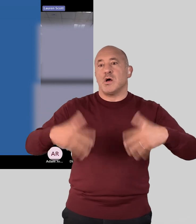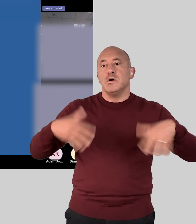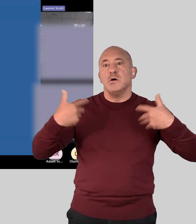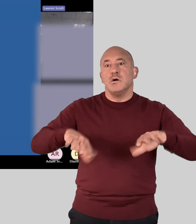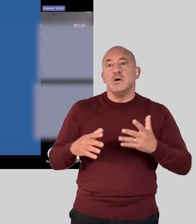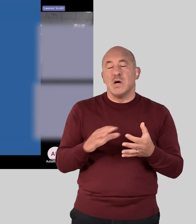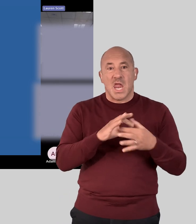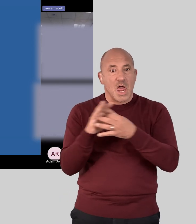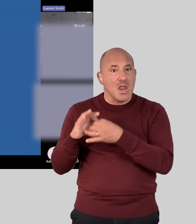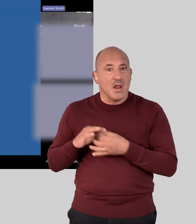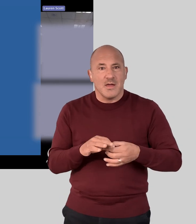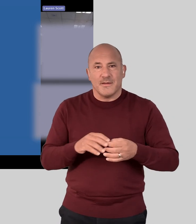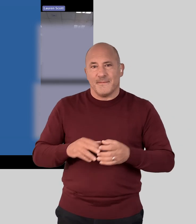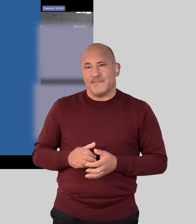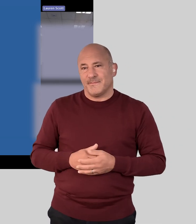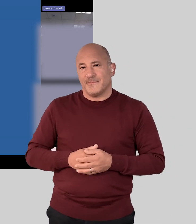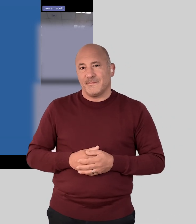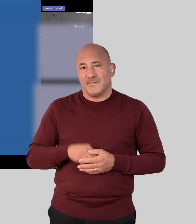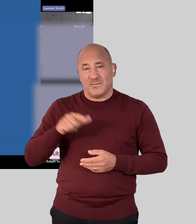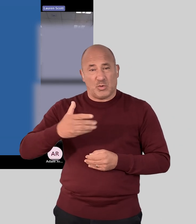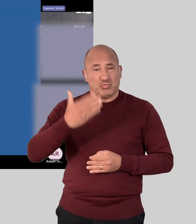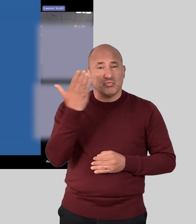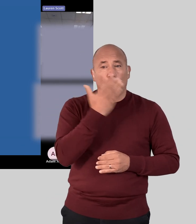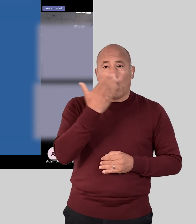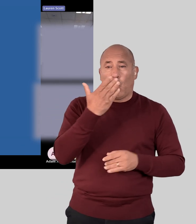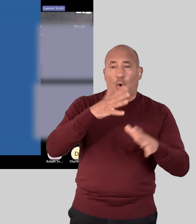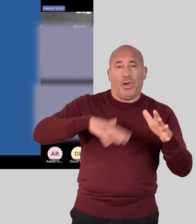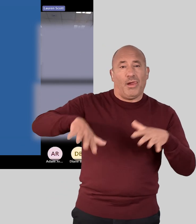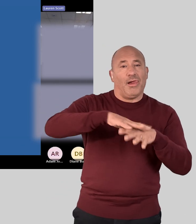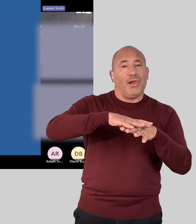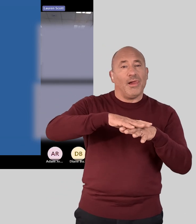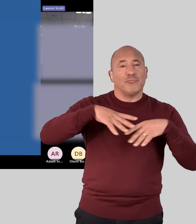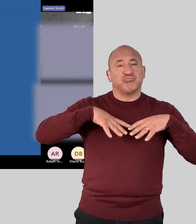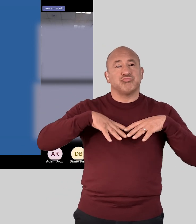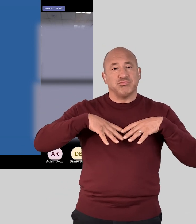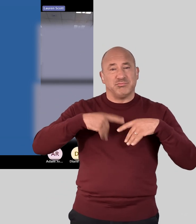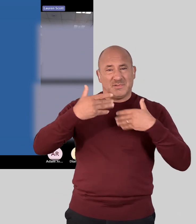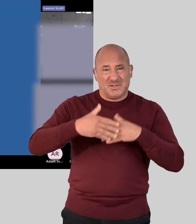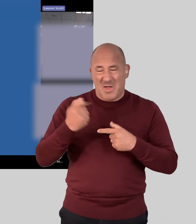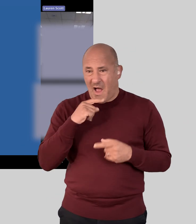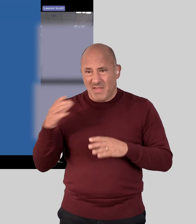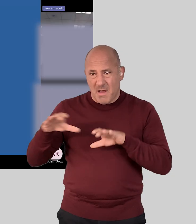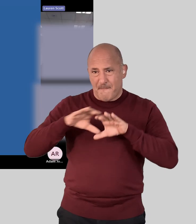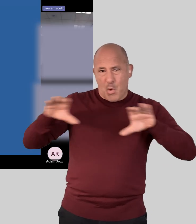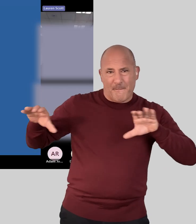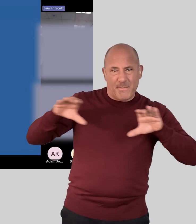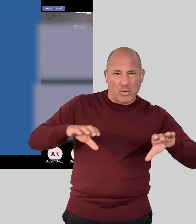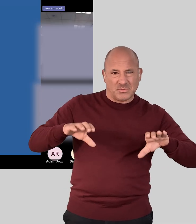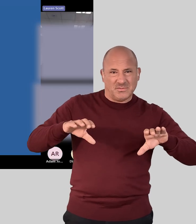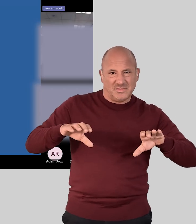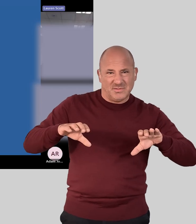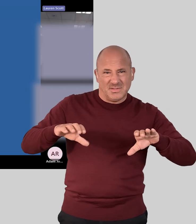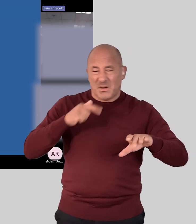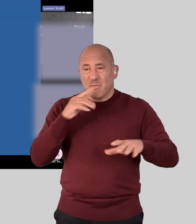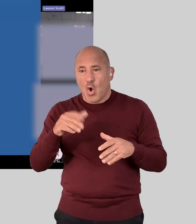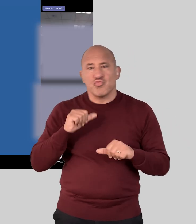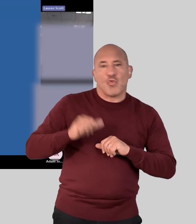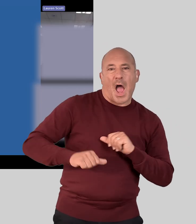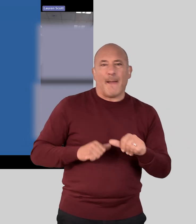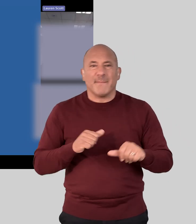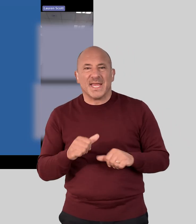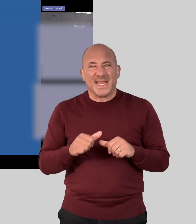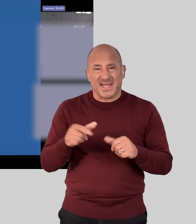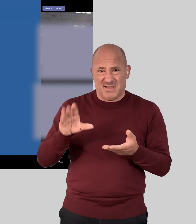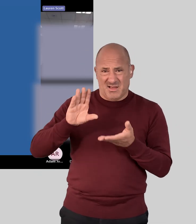new sound was electrifying. In the schoolyard during recess, someone would have a boombox, and then someone would start rhyming. You didn't